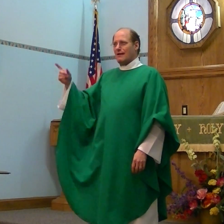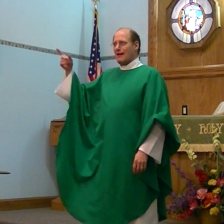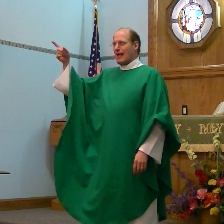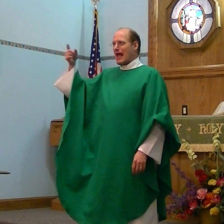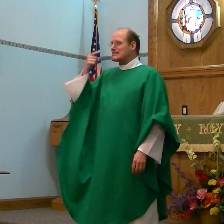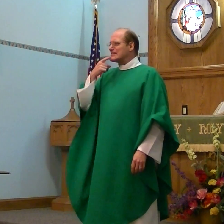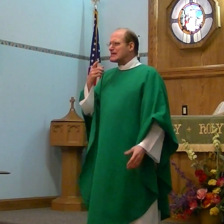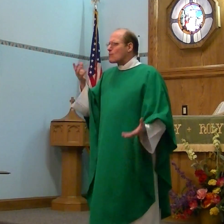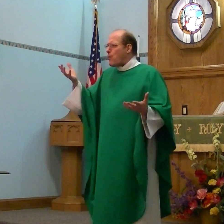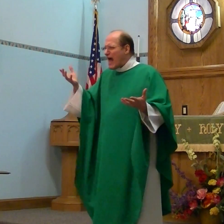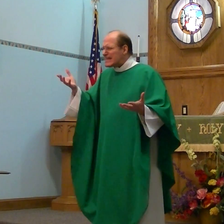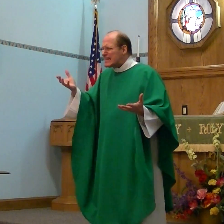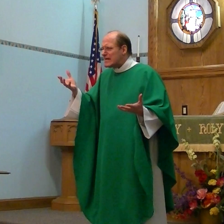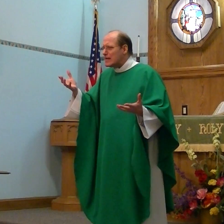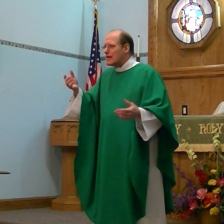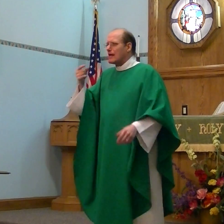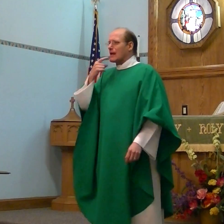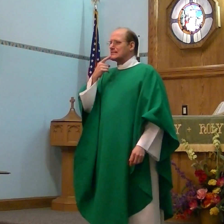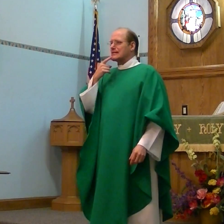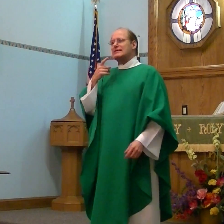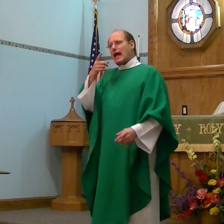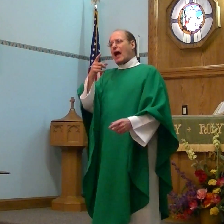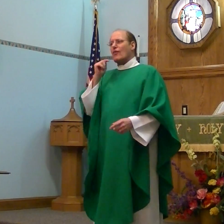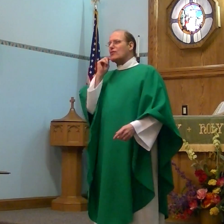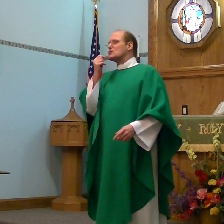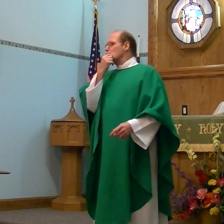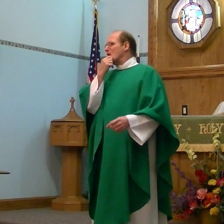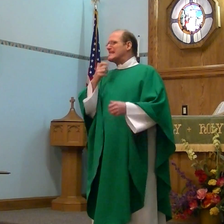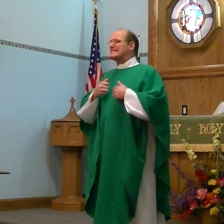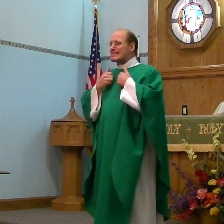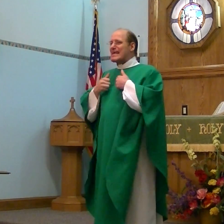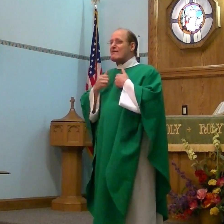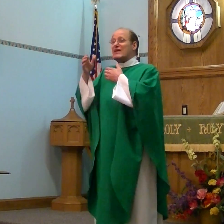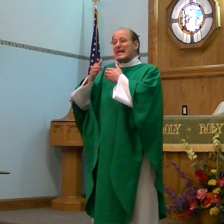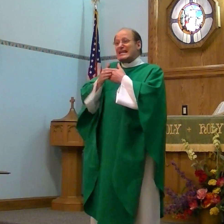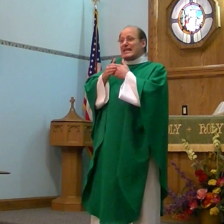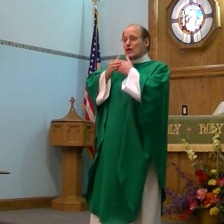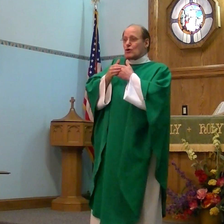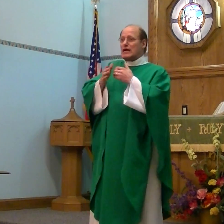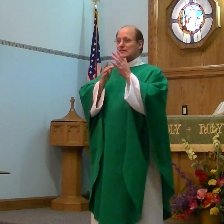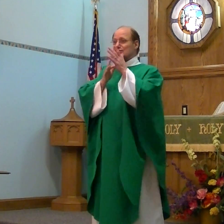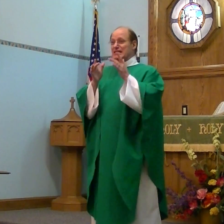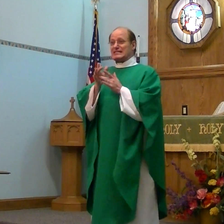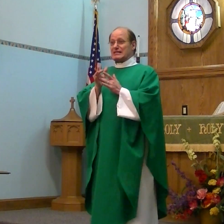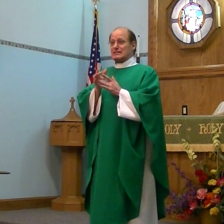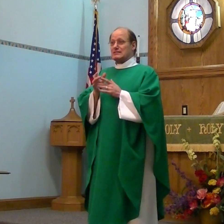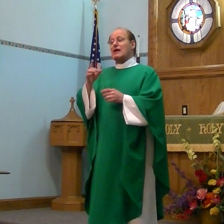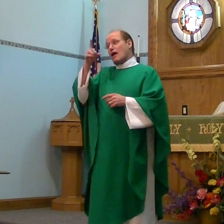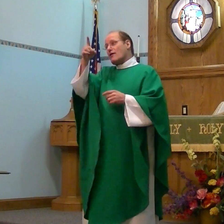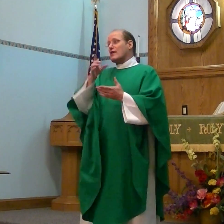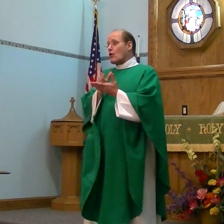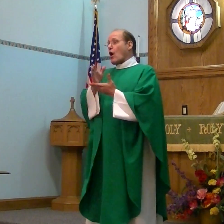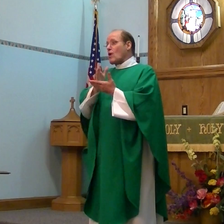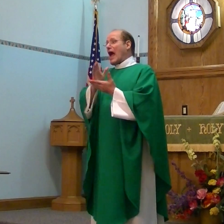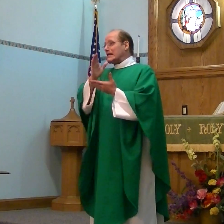And she said, what? And I said, yeah, the twins live near Jesus. They're all white.